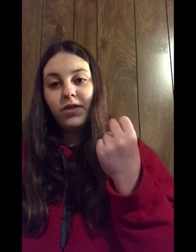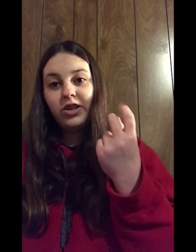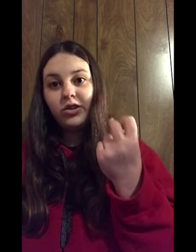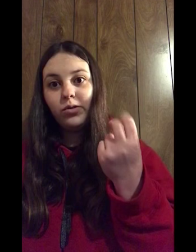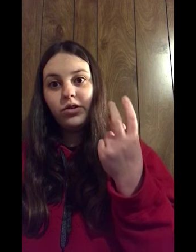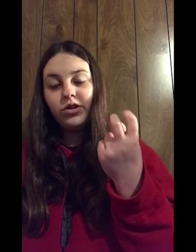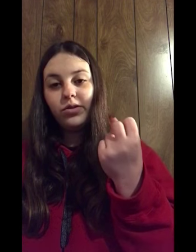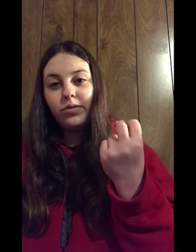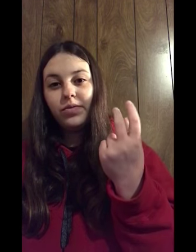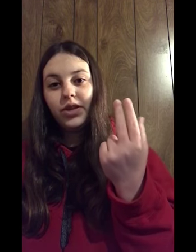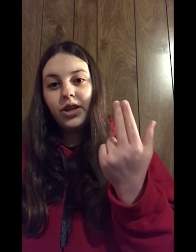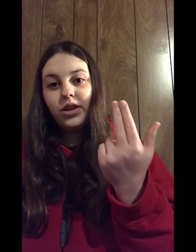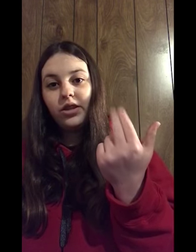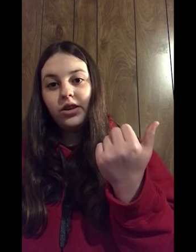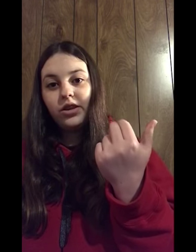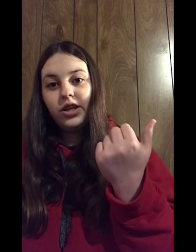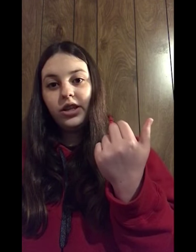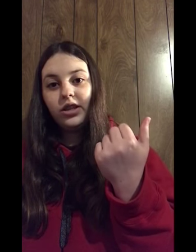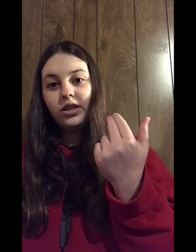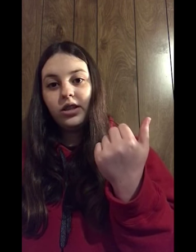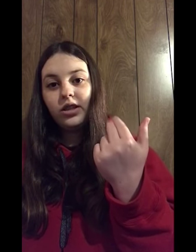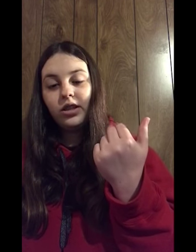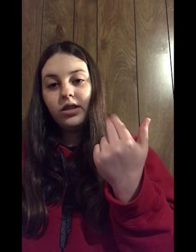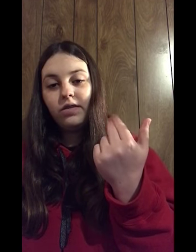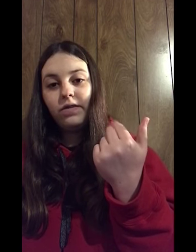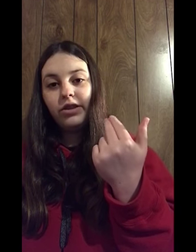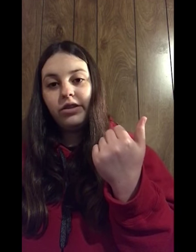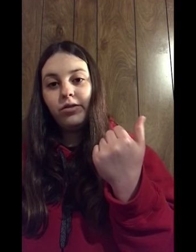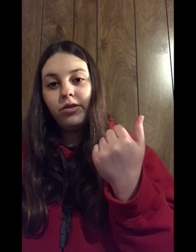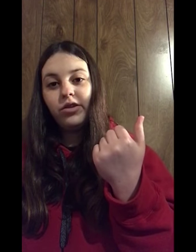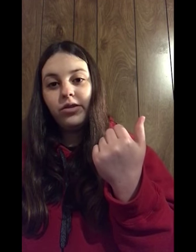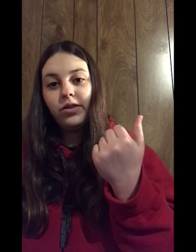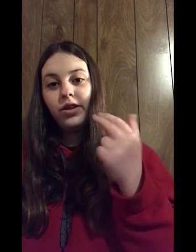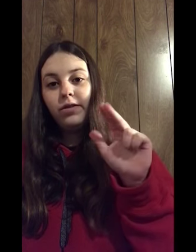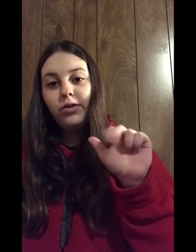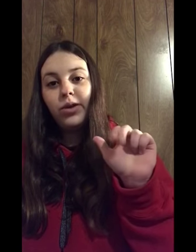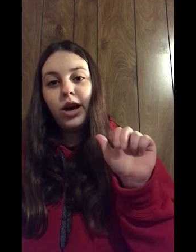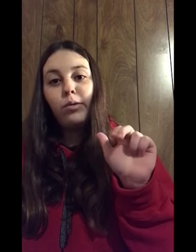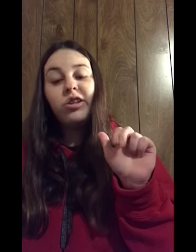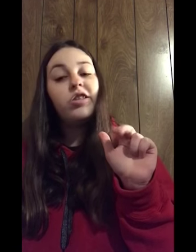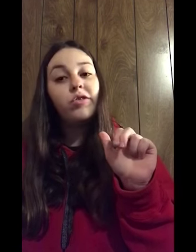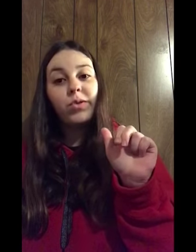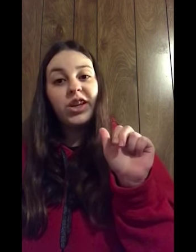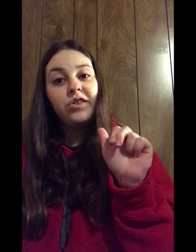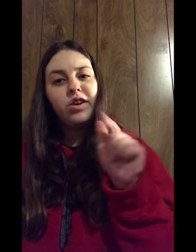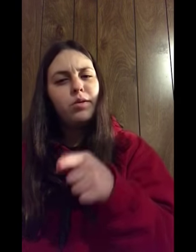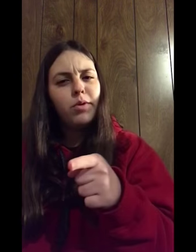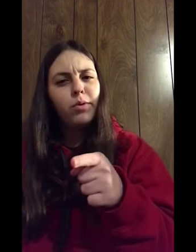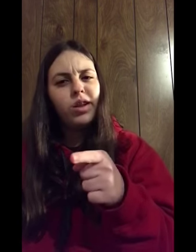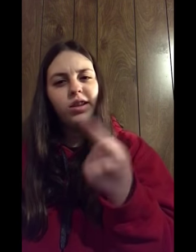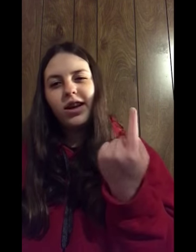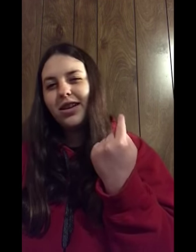facing towards you, 13, facing towards you, If you do it outwards, it's 23, but we'll get to that.